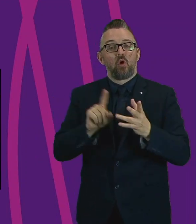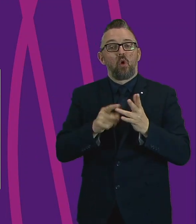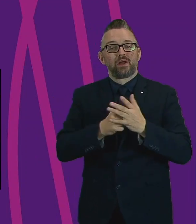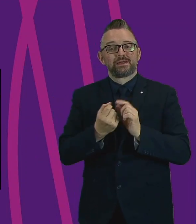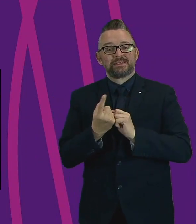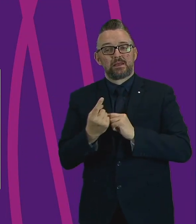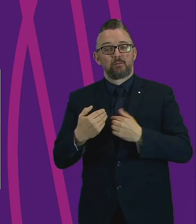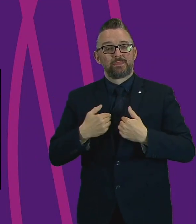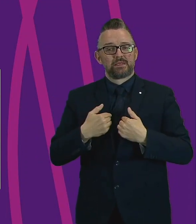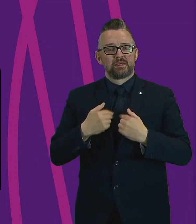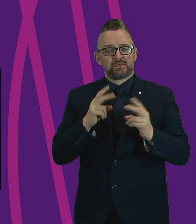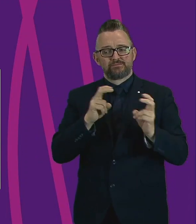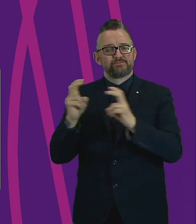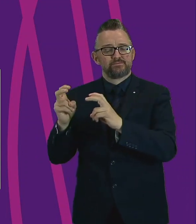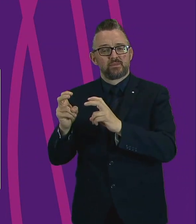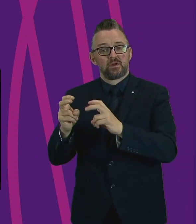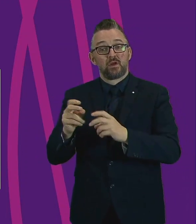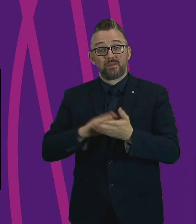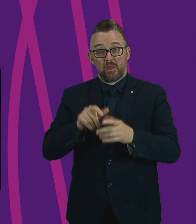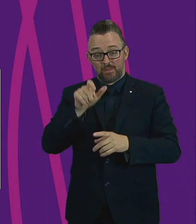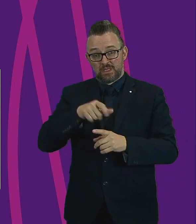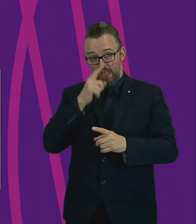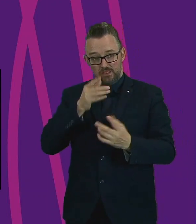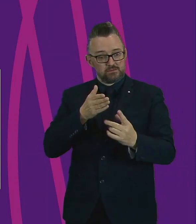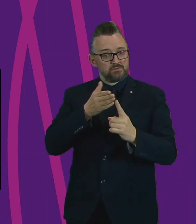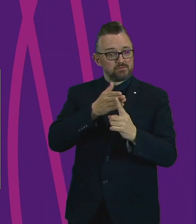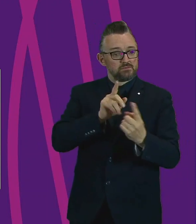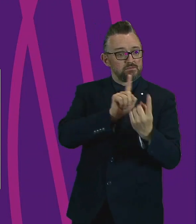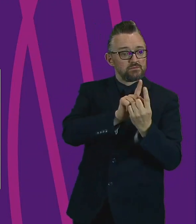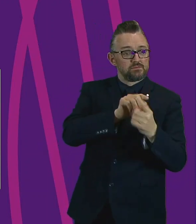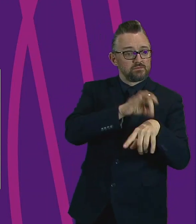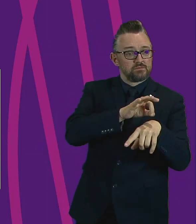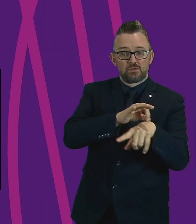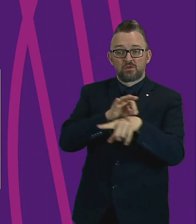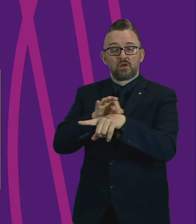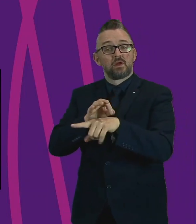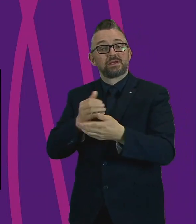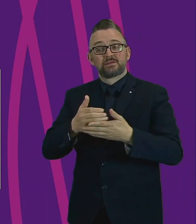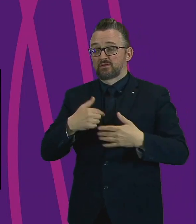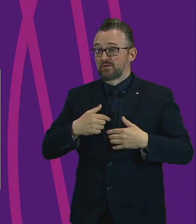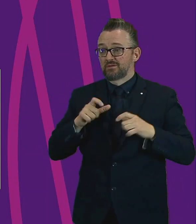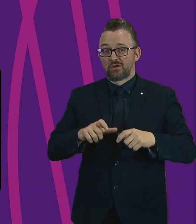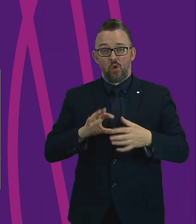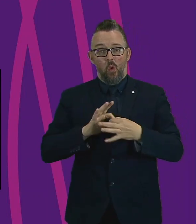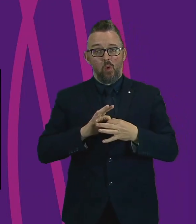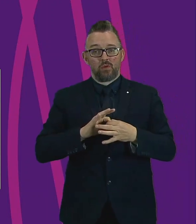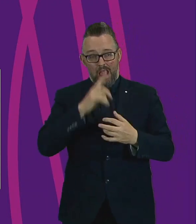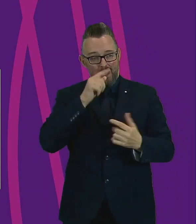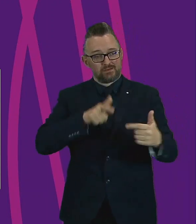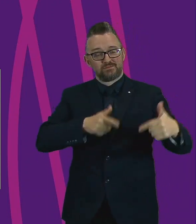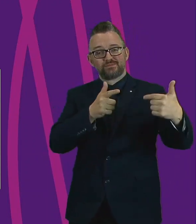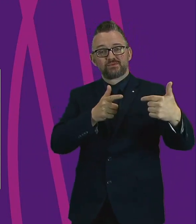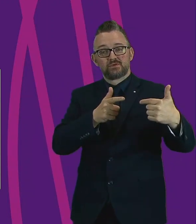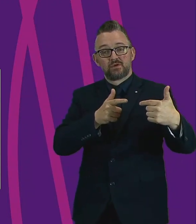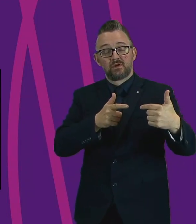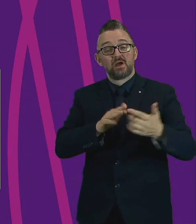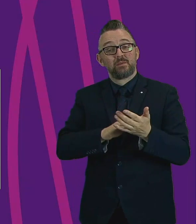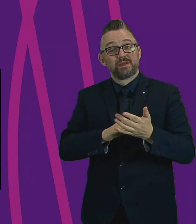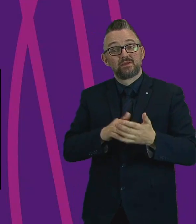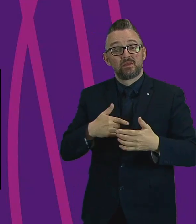have been able to access multidisciplinary clinicians from the safety of their own homes. This has reduced the need